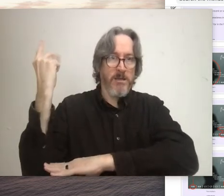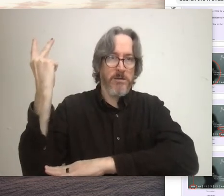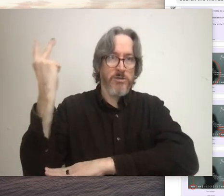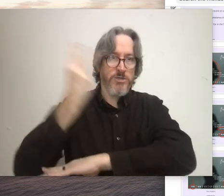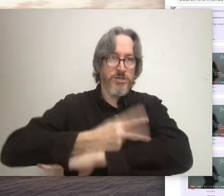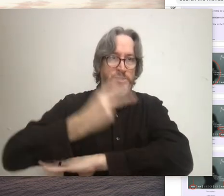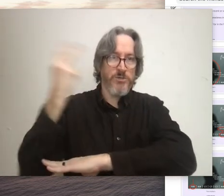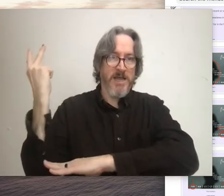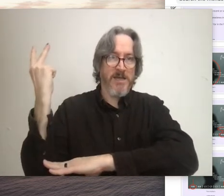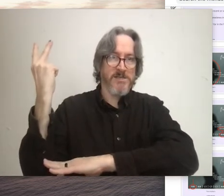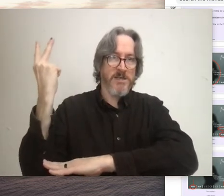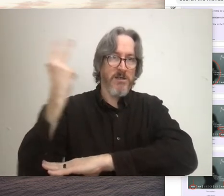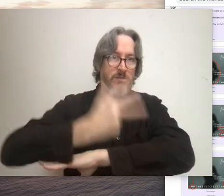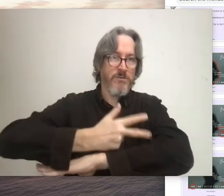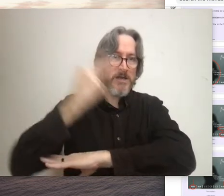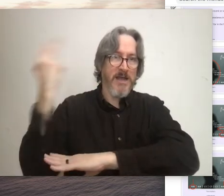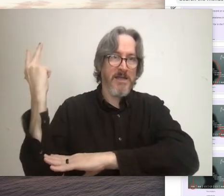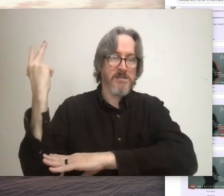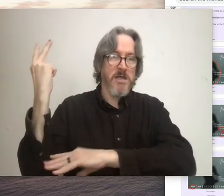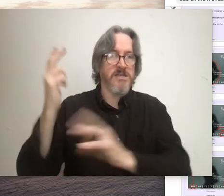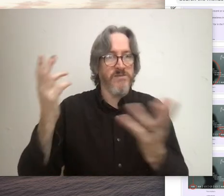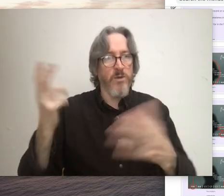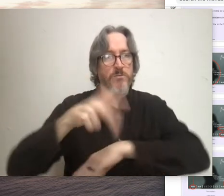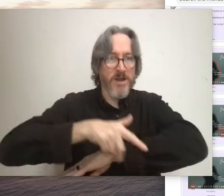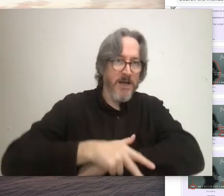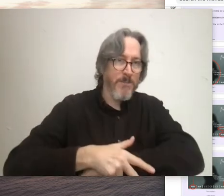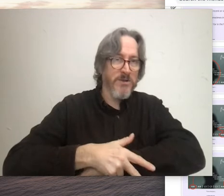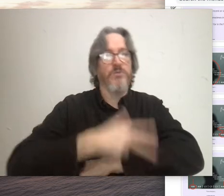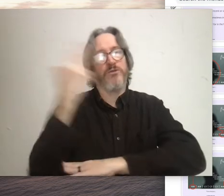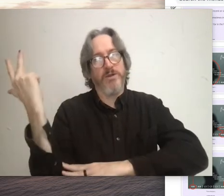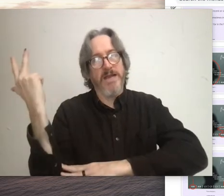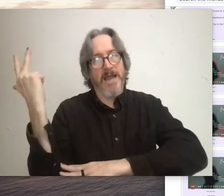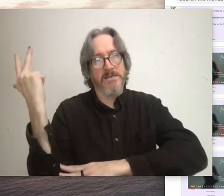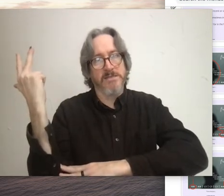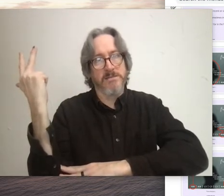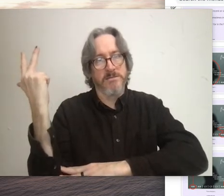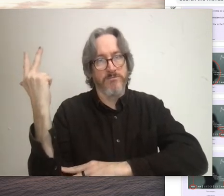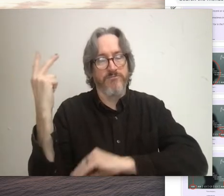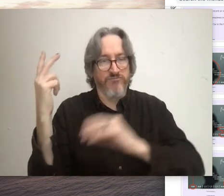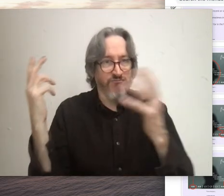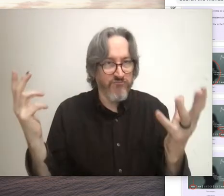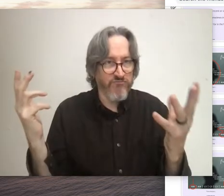1 day, 2 days, 3 days. Because if you ever break it up and do 3 days,